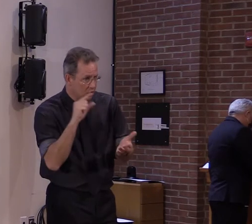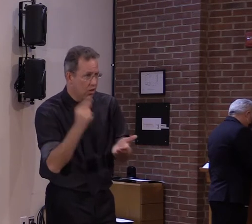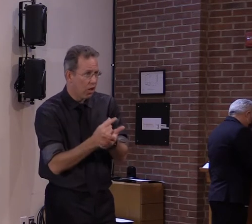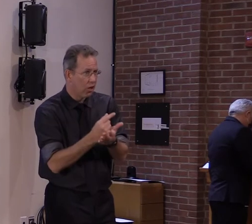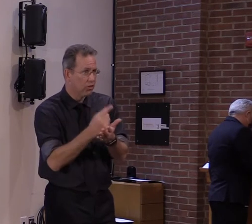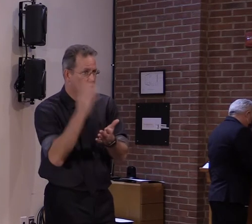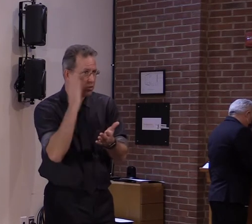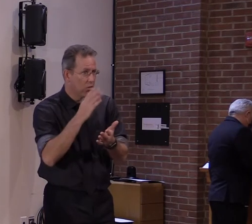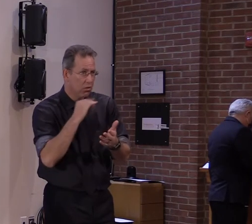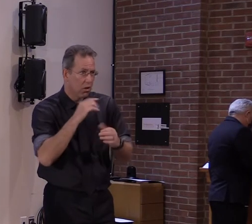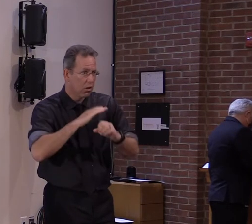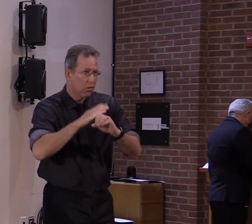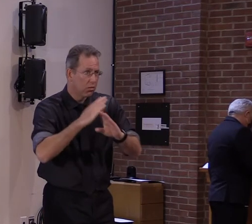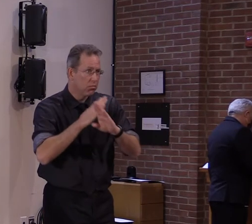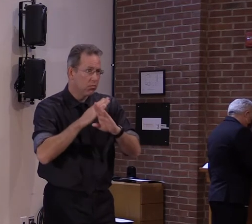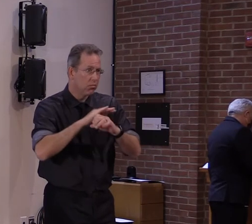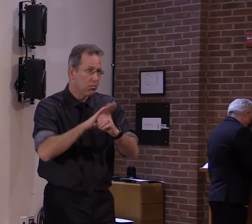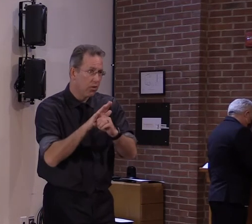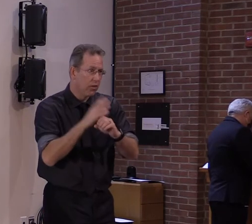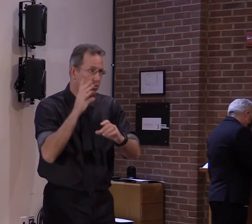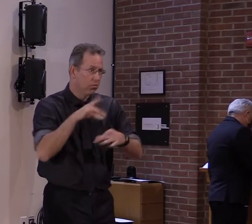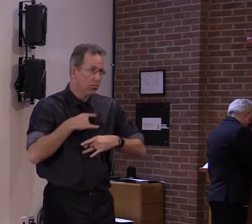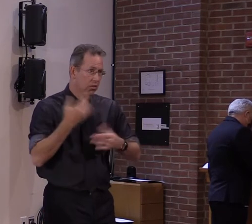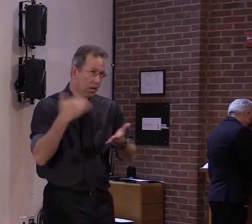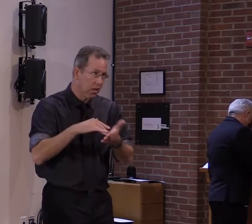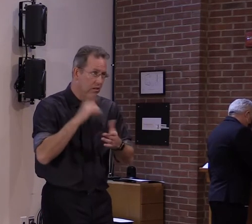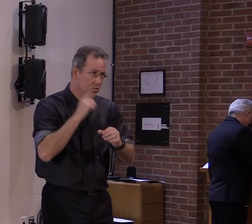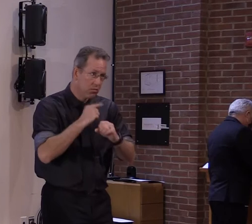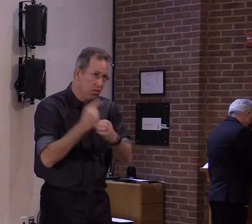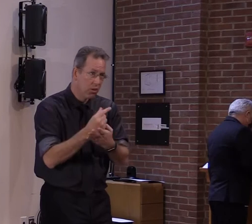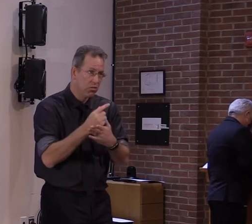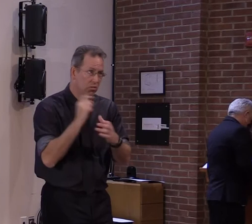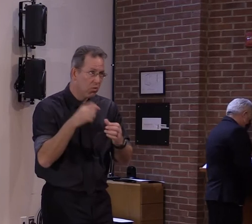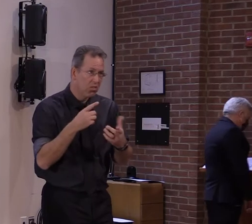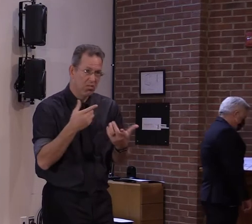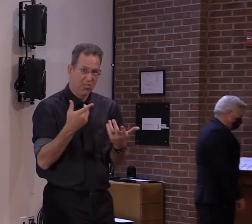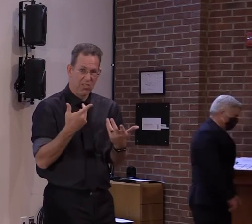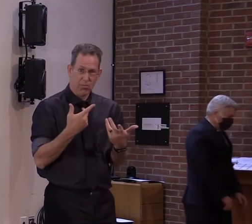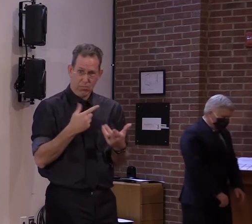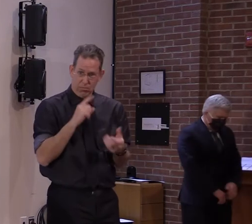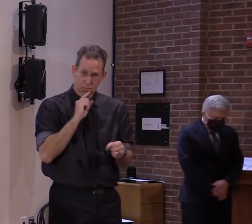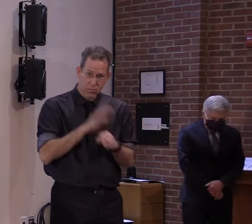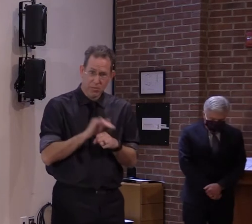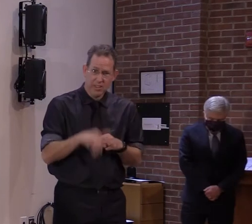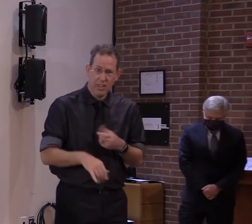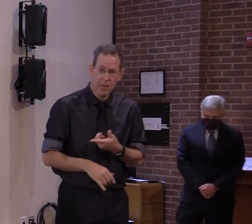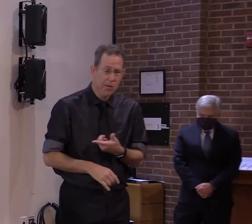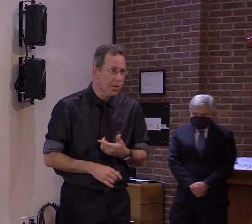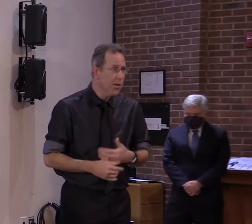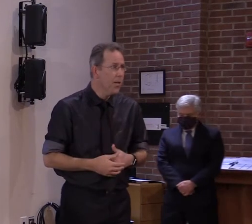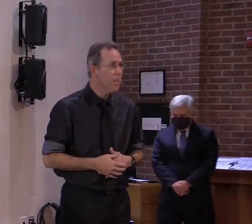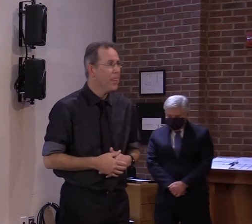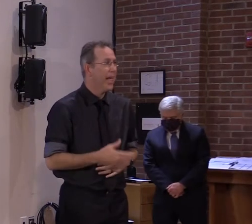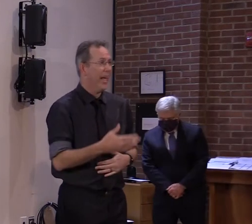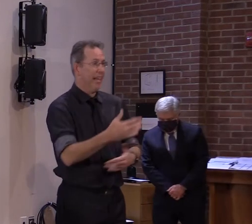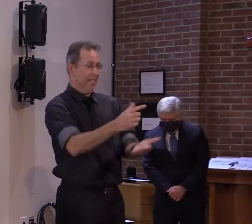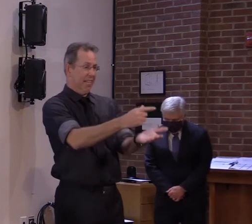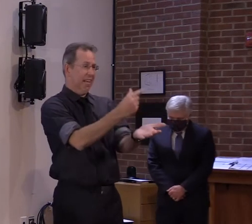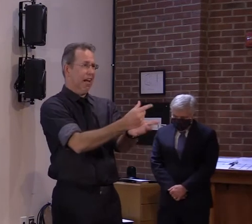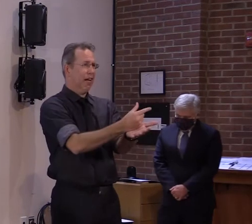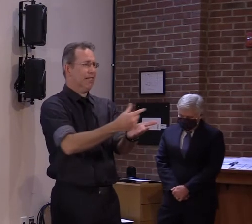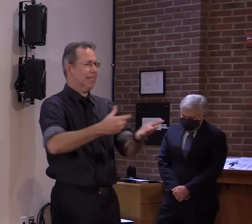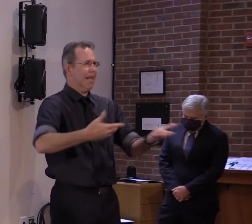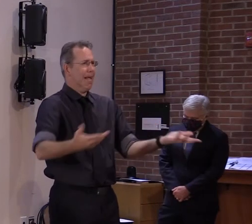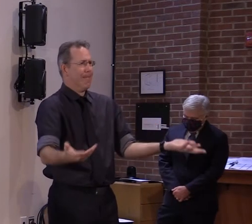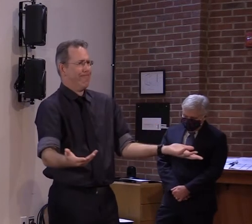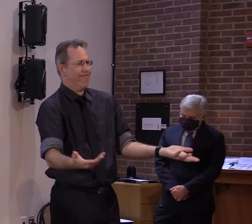10% wouldn't have any meaning, right? Right. It wouldn't be a guarantee. Correct. I've got a second question. And according to